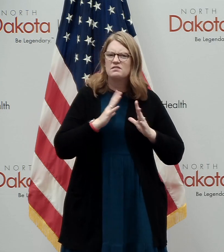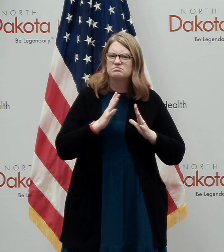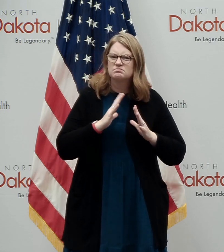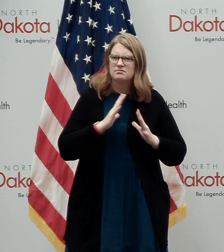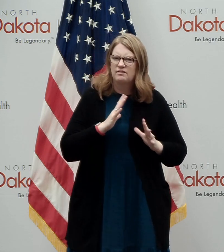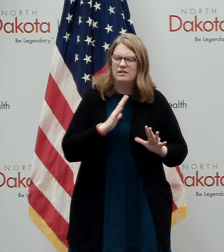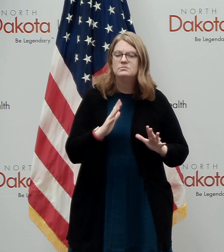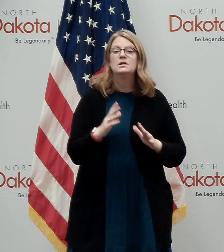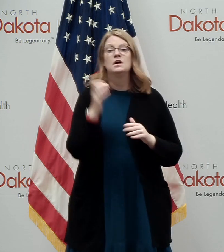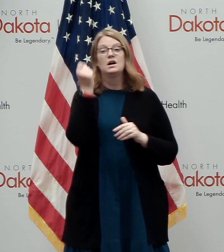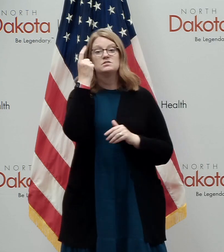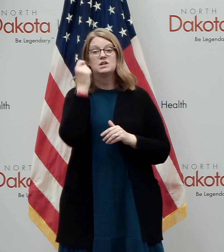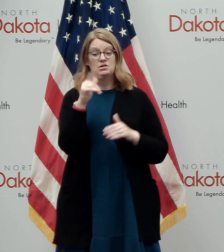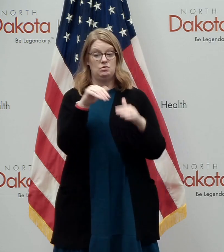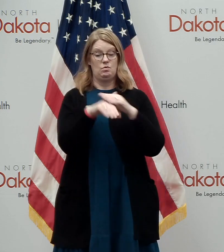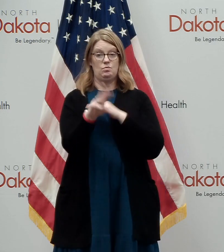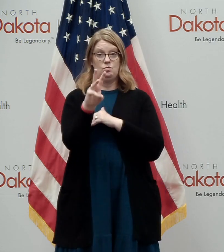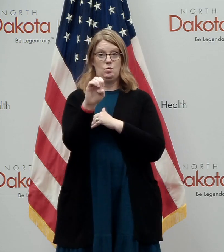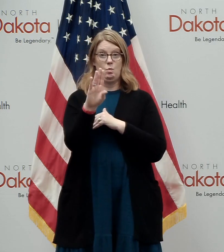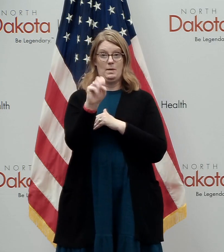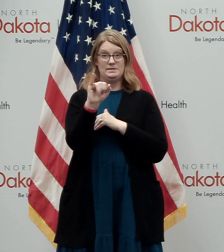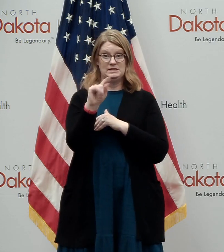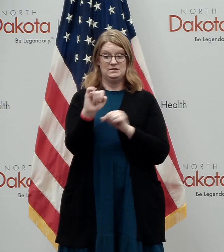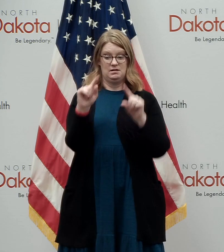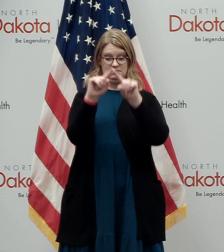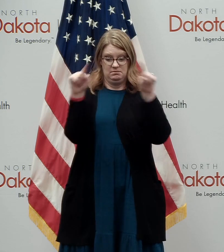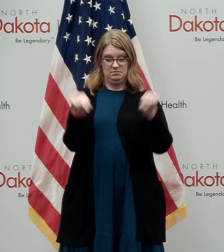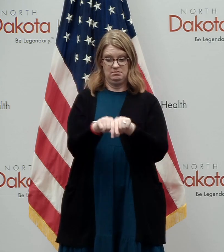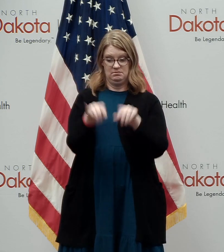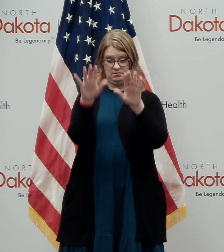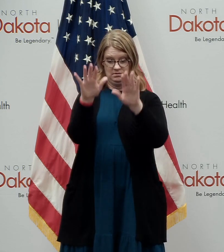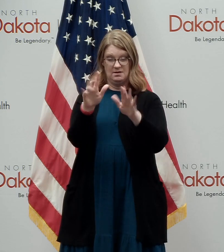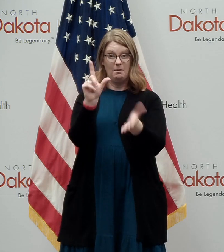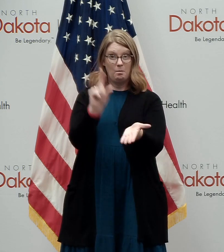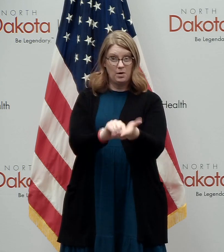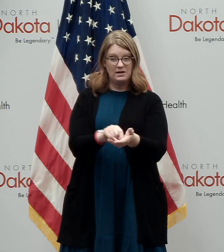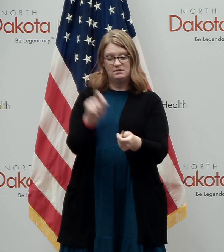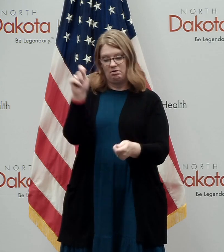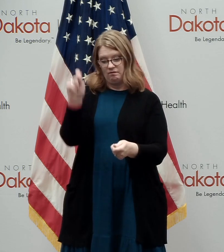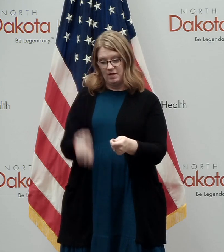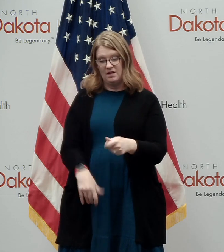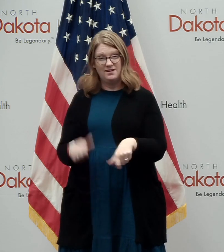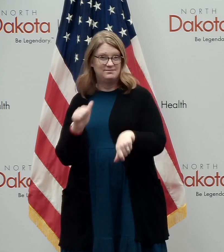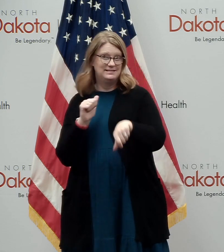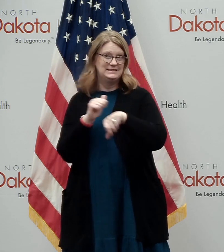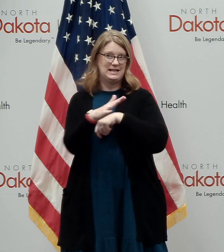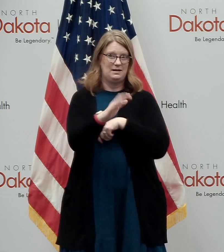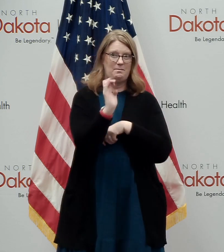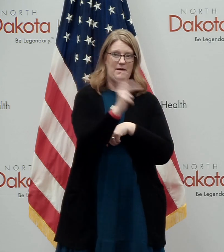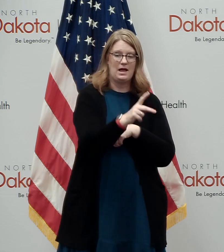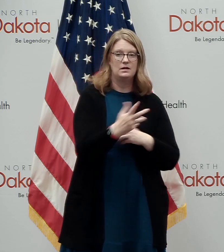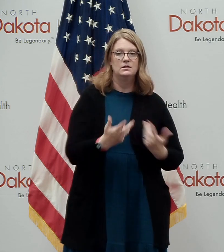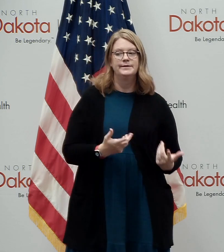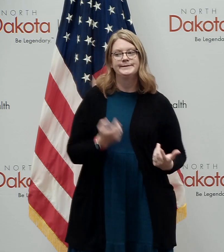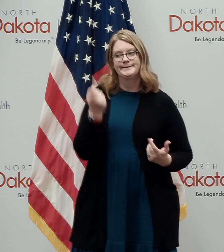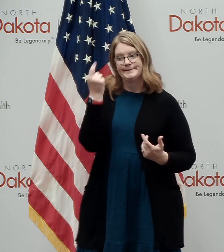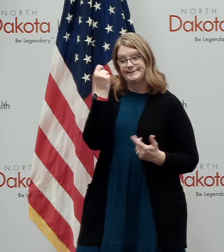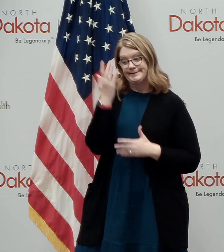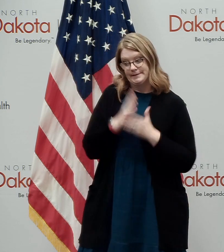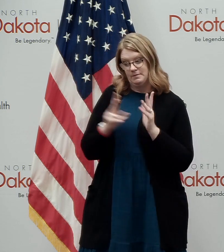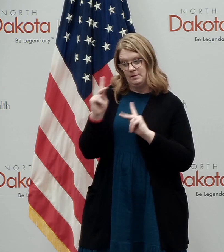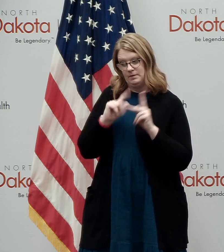print and then send that in to the county auditor. We also know that some people don't have printers. And